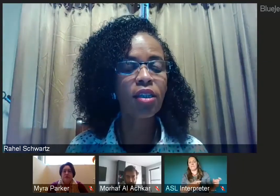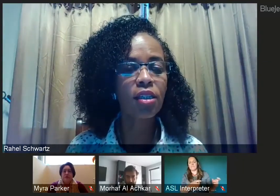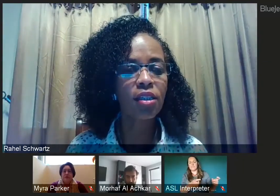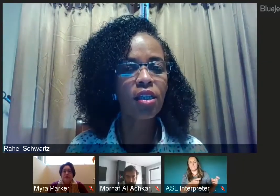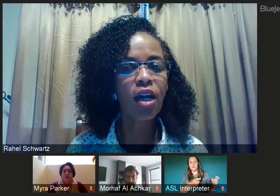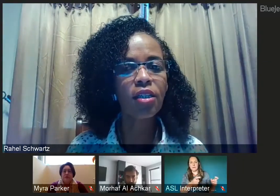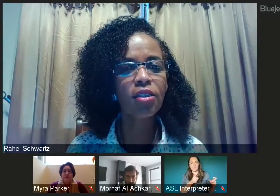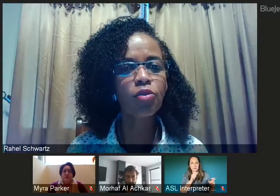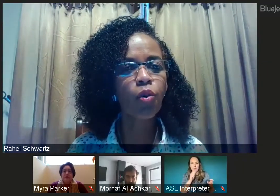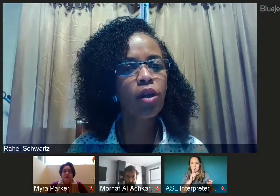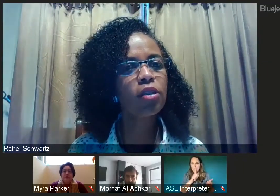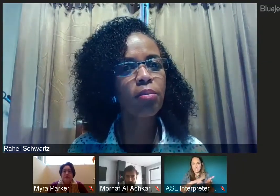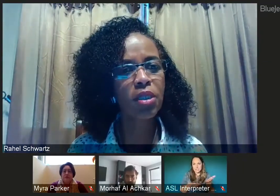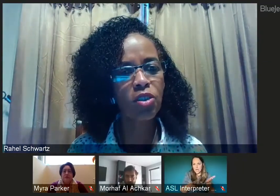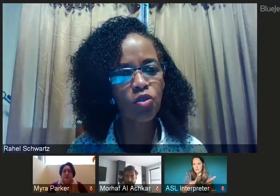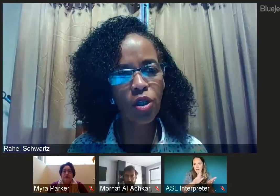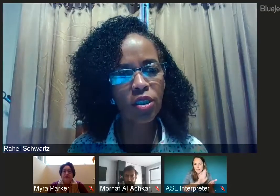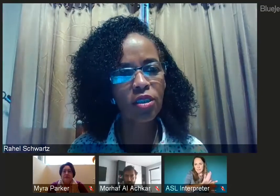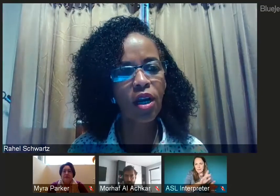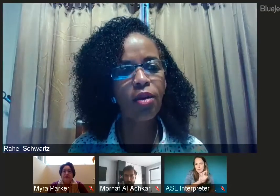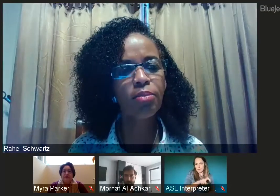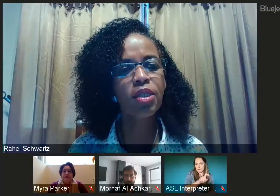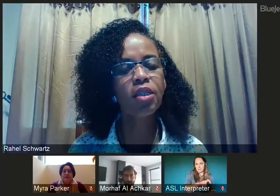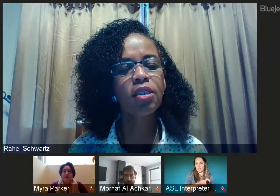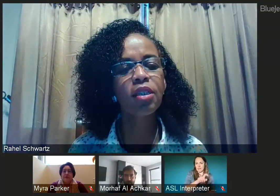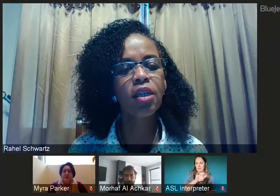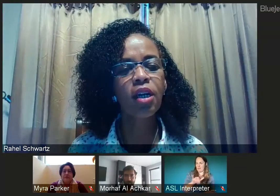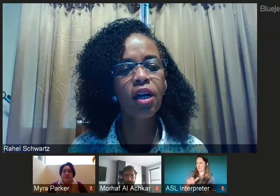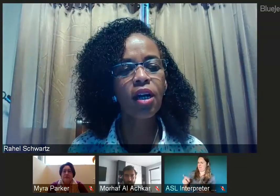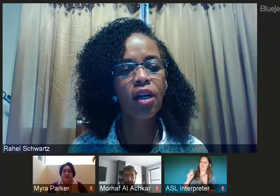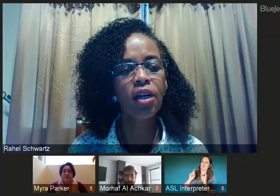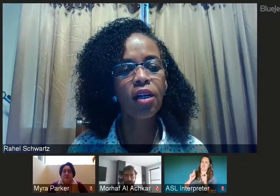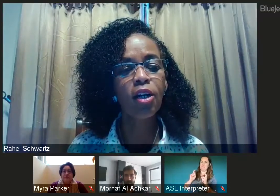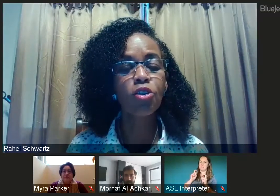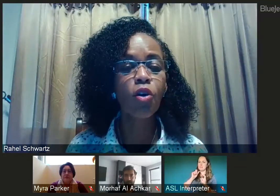And I think that is where the mistrust comes in.